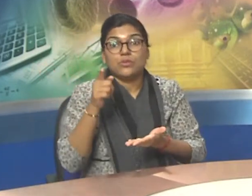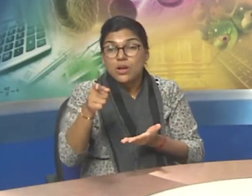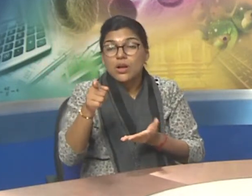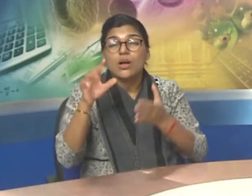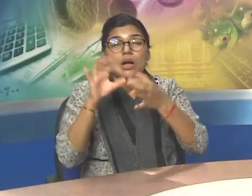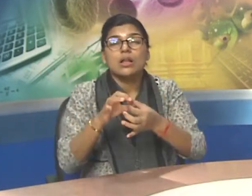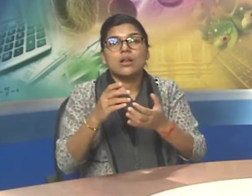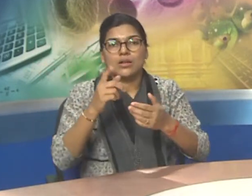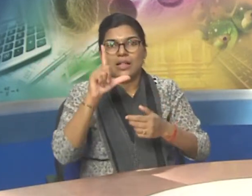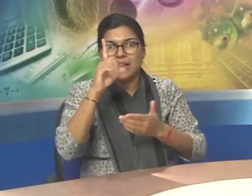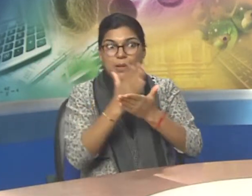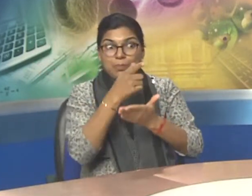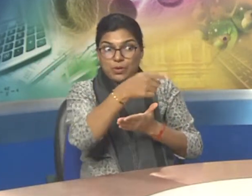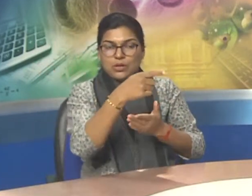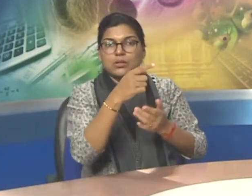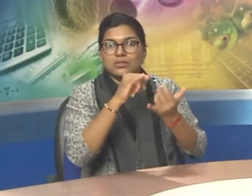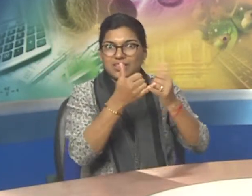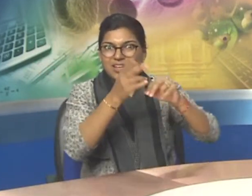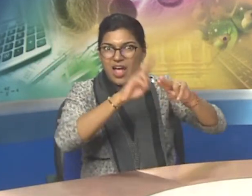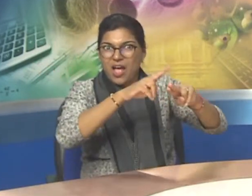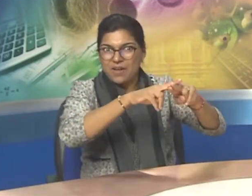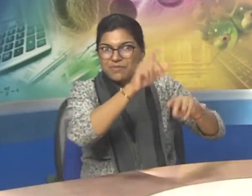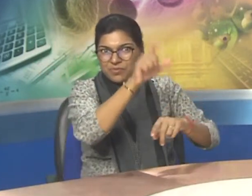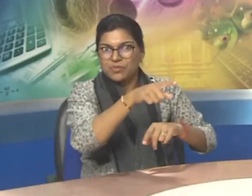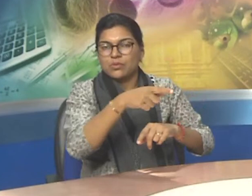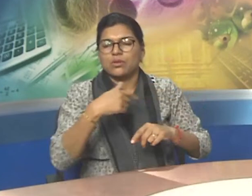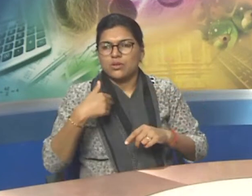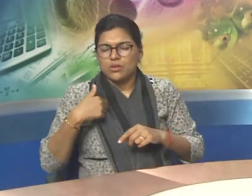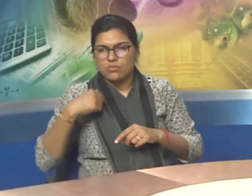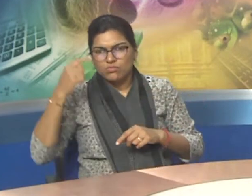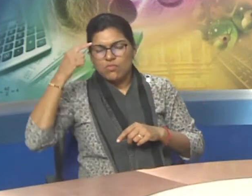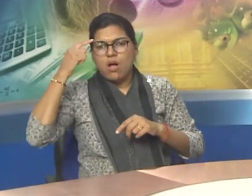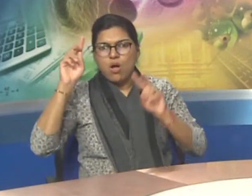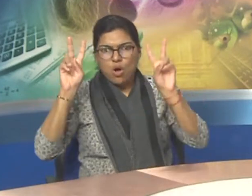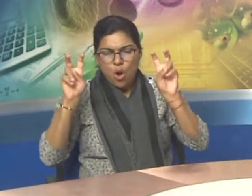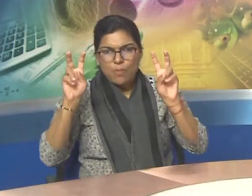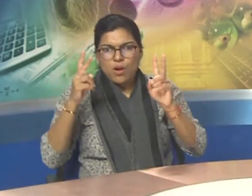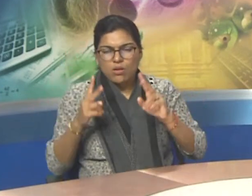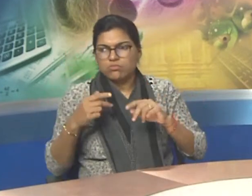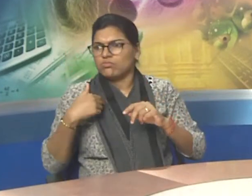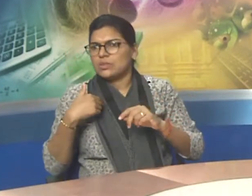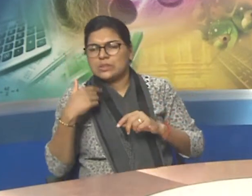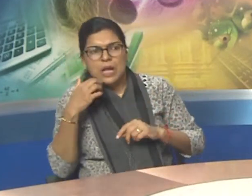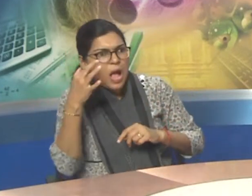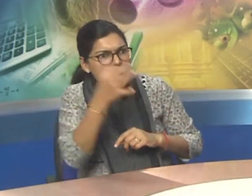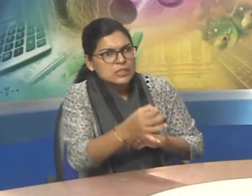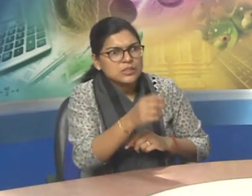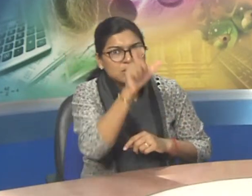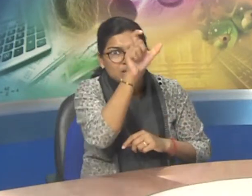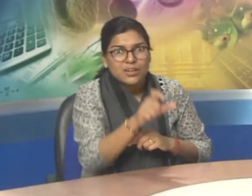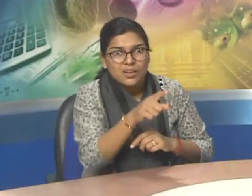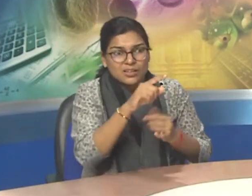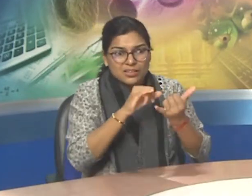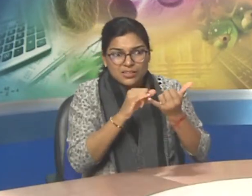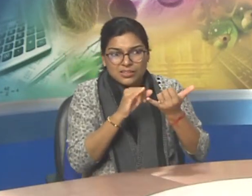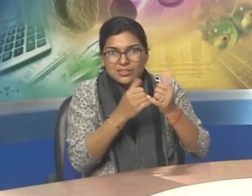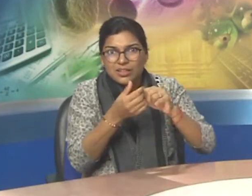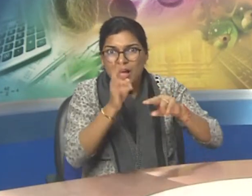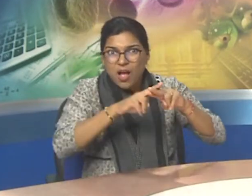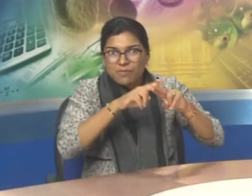the reference services are also suggested by the library. If in any case I am looking for